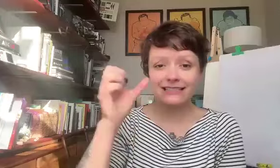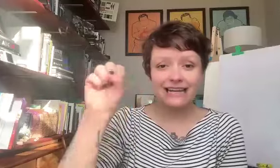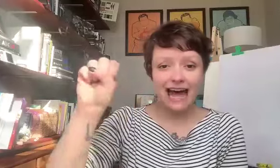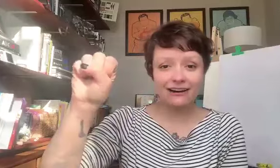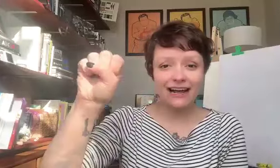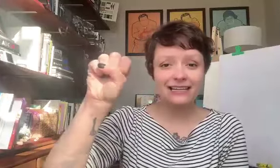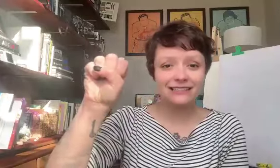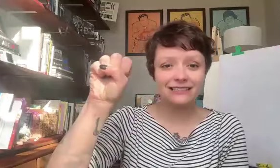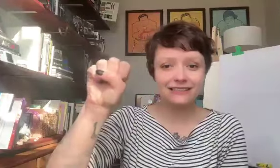Saturday,